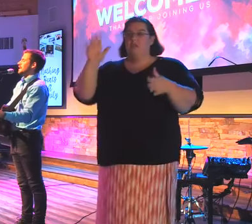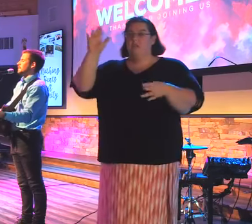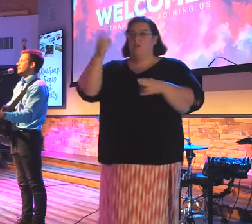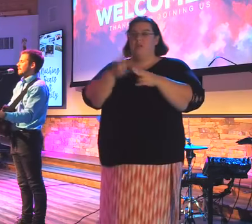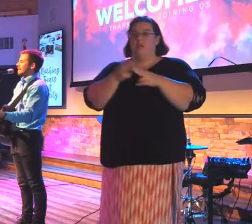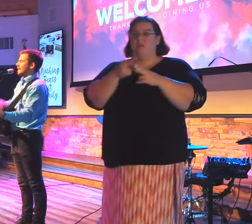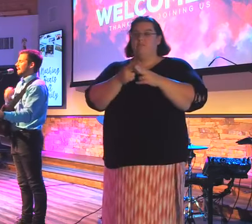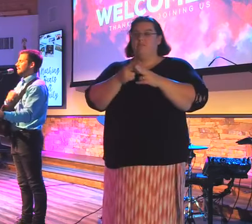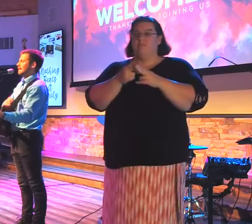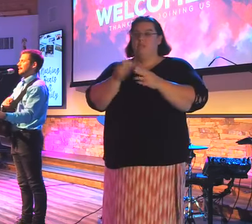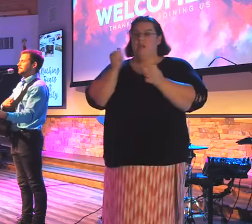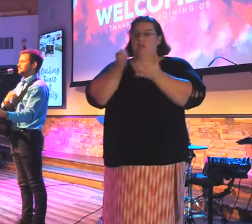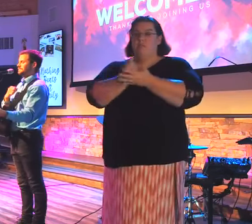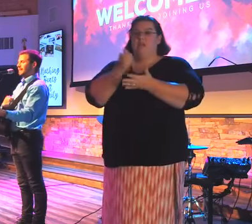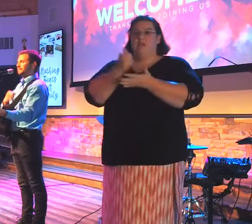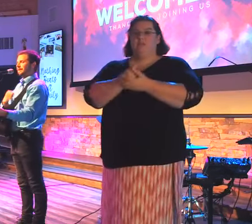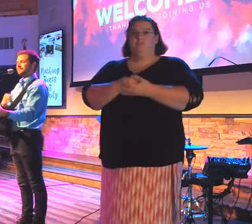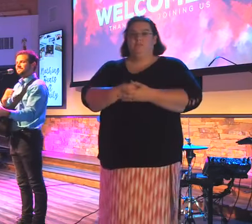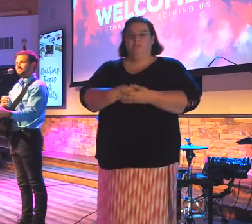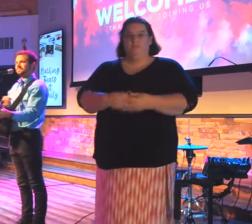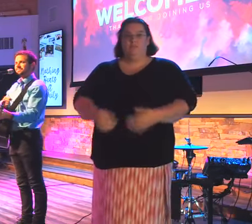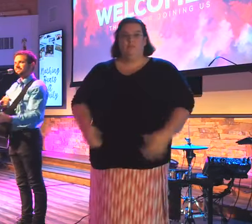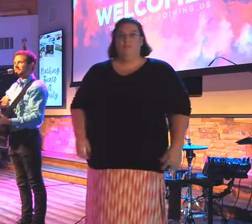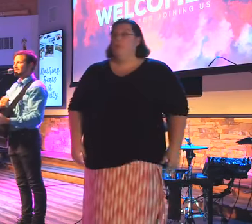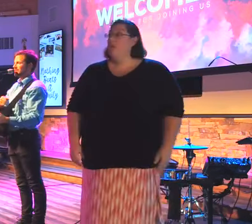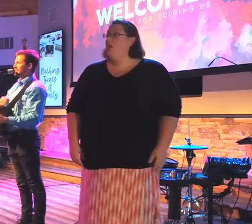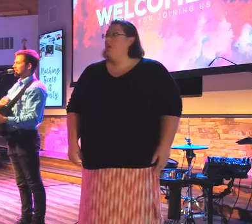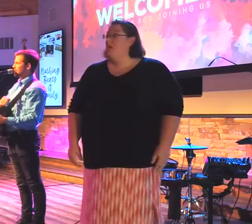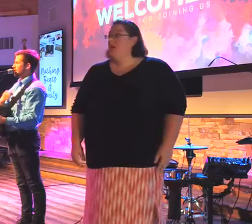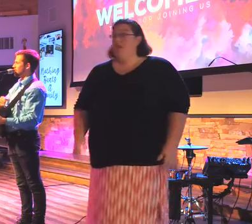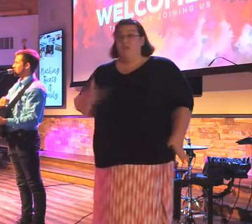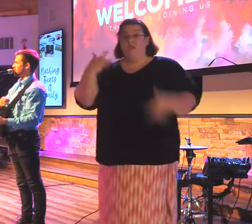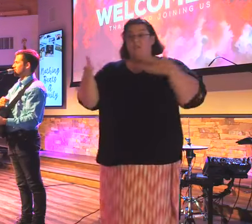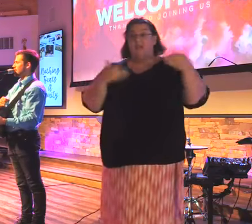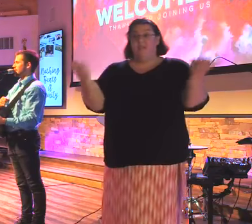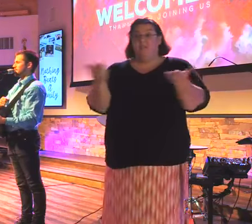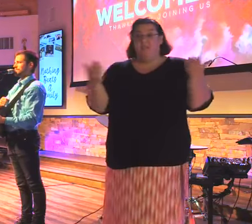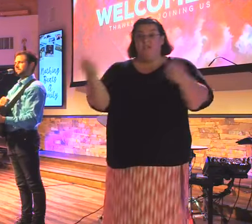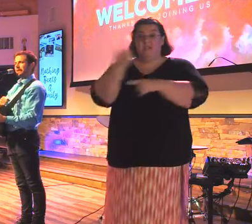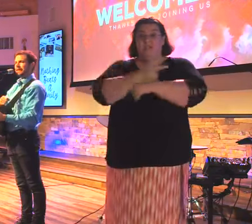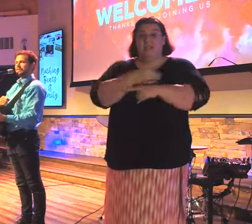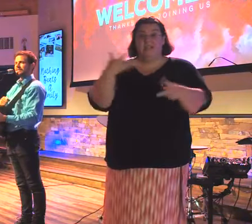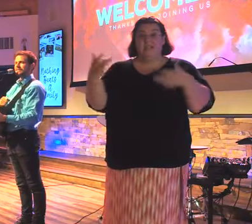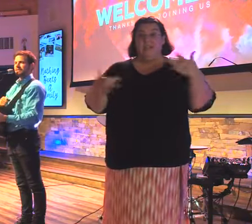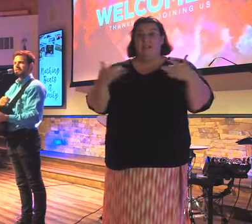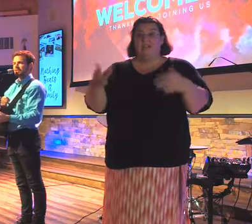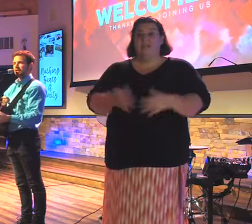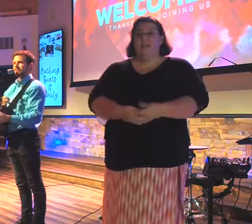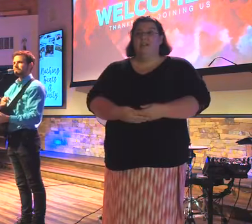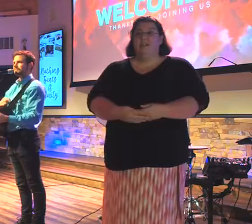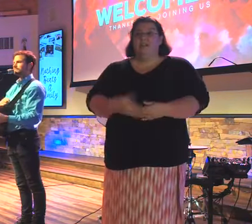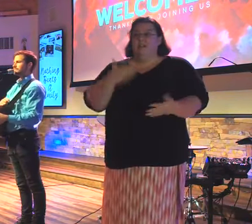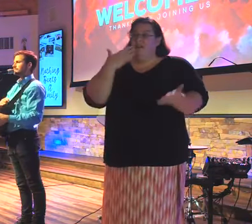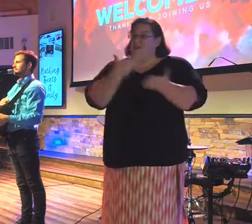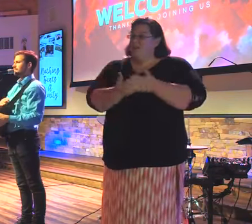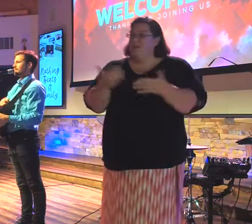your name. Yes. Amen. Hey. Amen. Amen. Are you excited to be here, church? Woo! Amen. Hey.